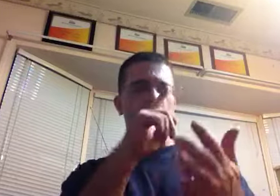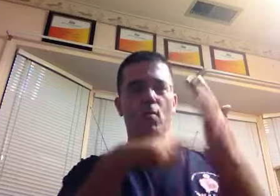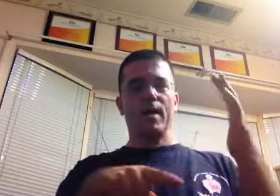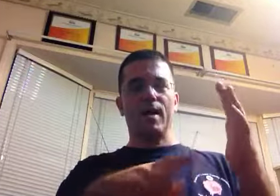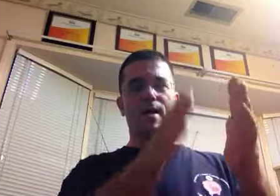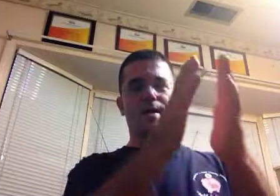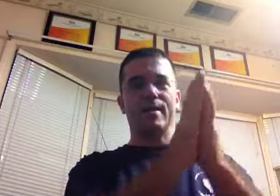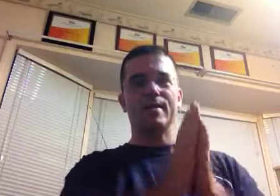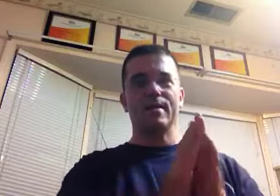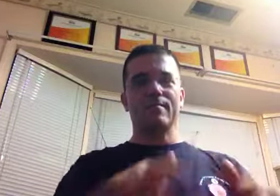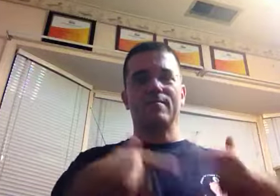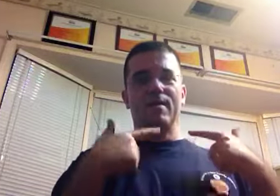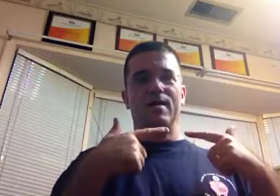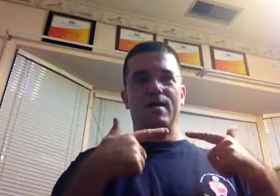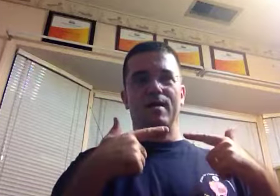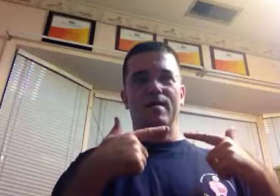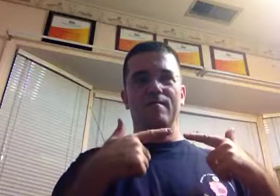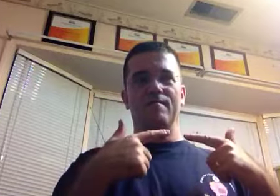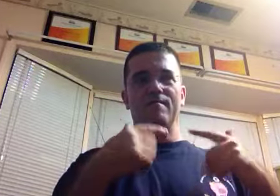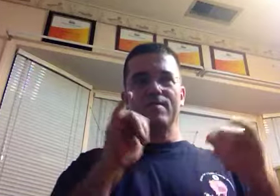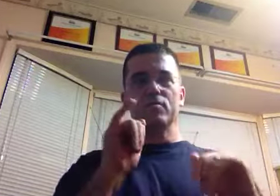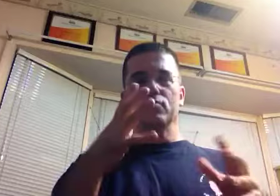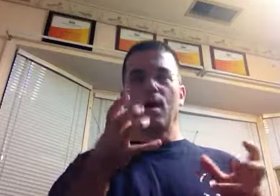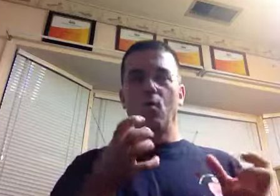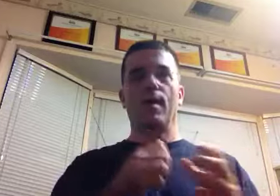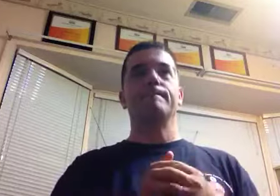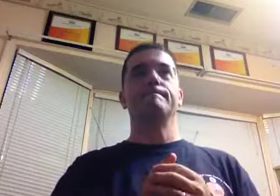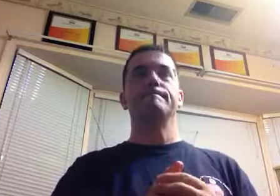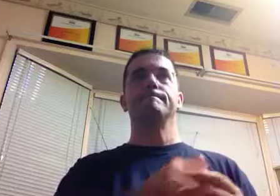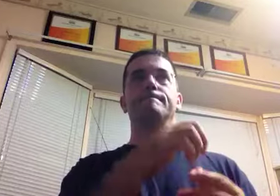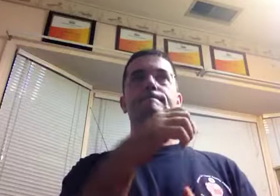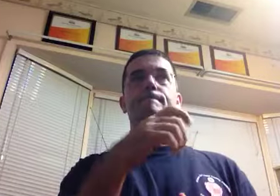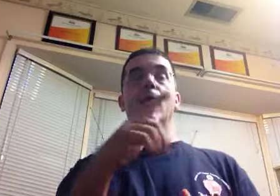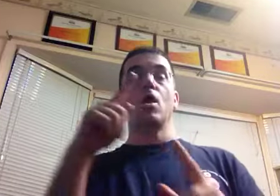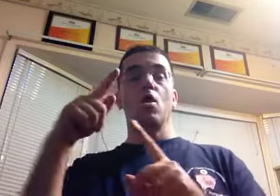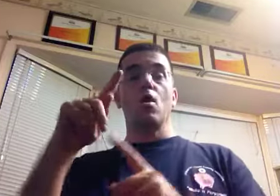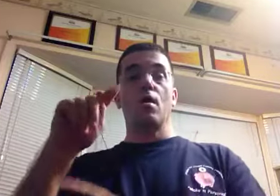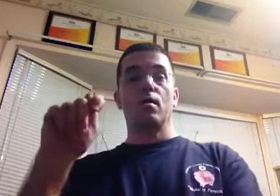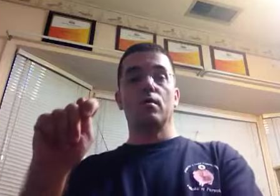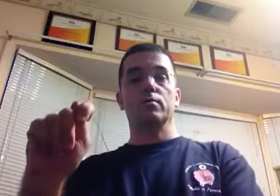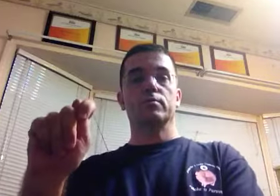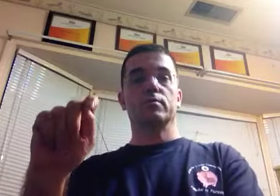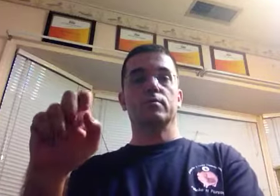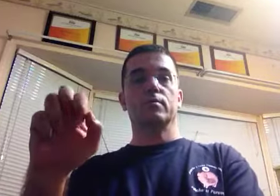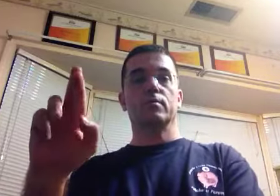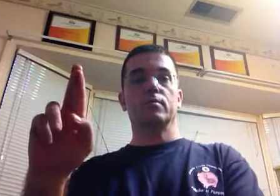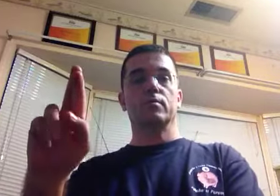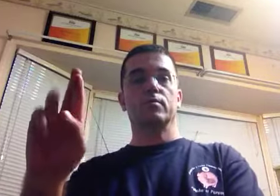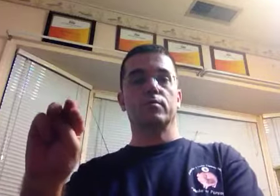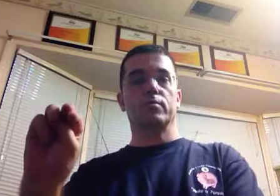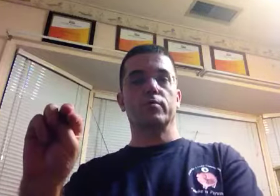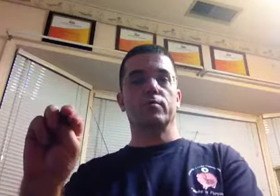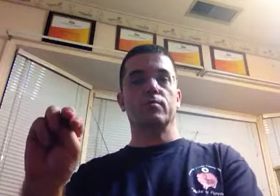right. Term life insurance is good. All other types of life insurance are bad. Because all other types of life